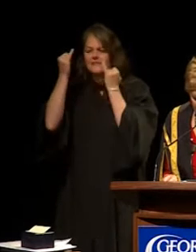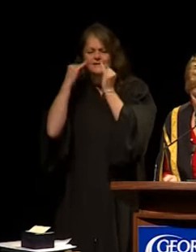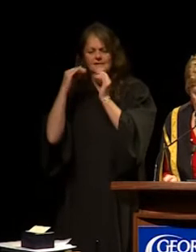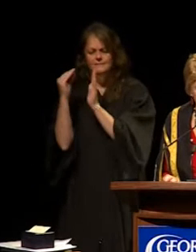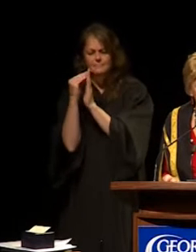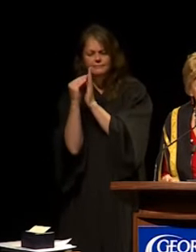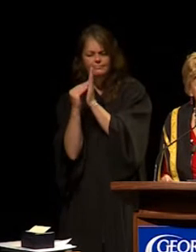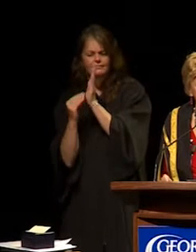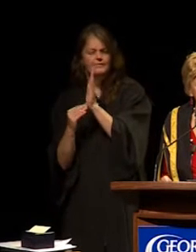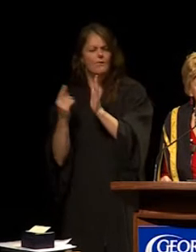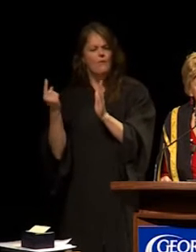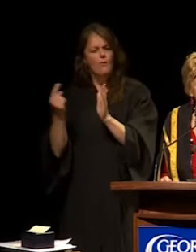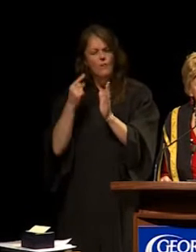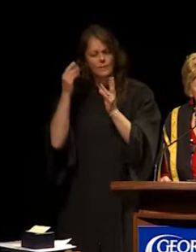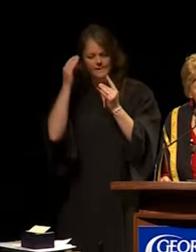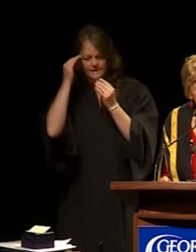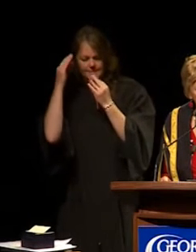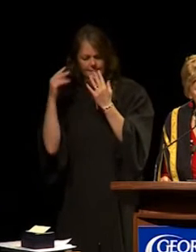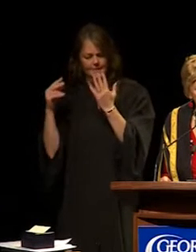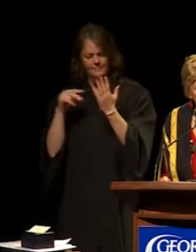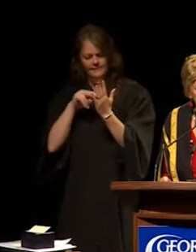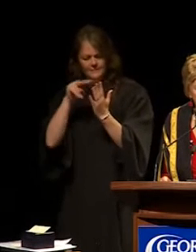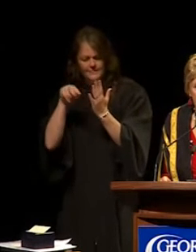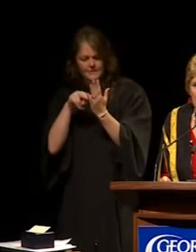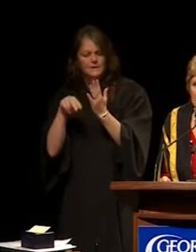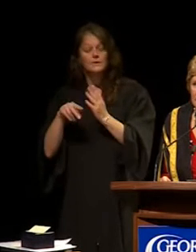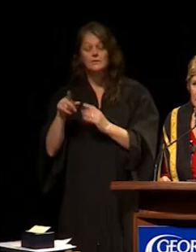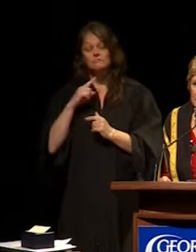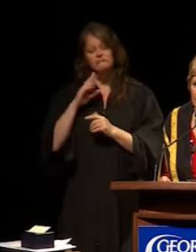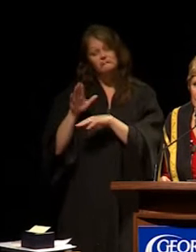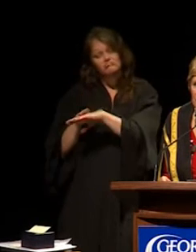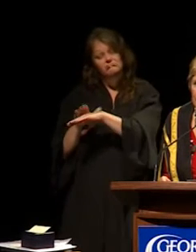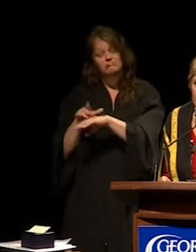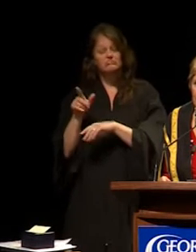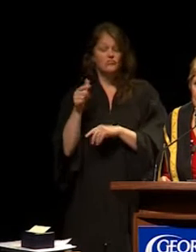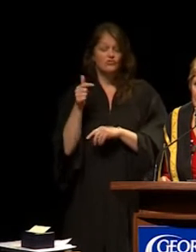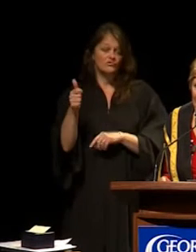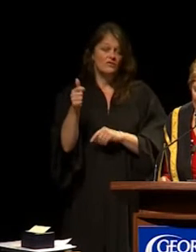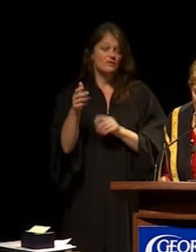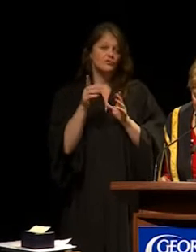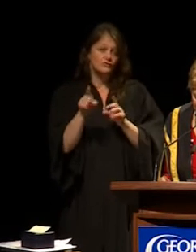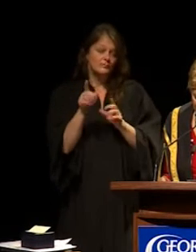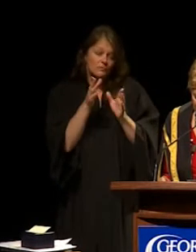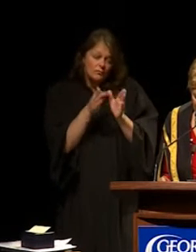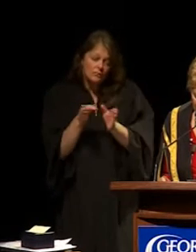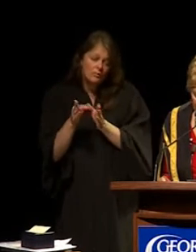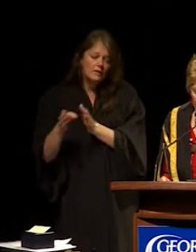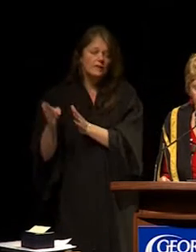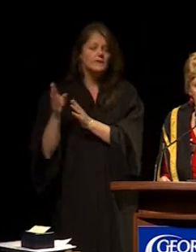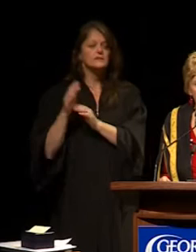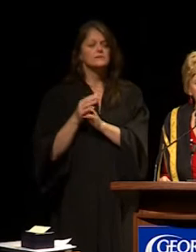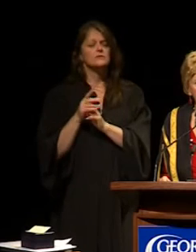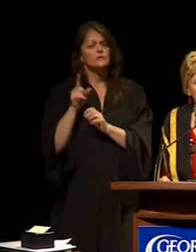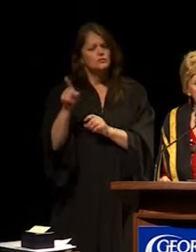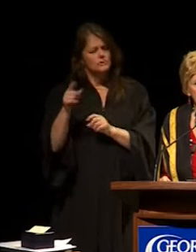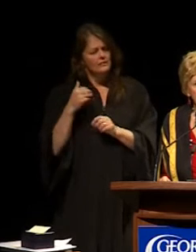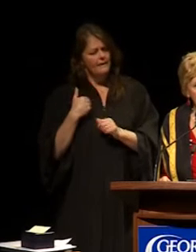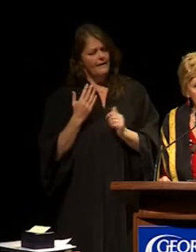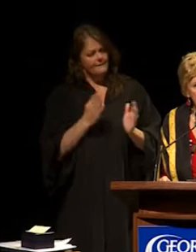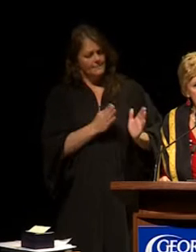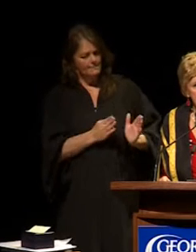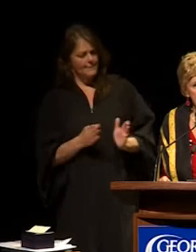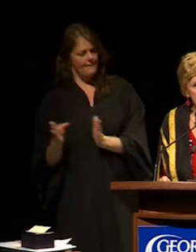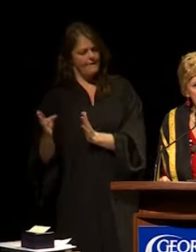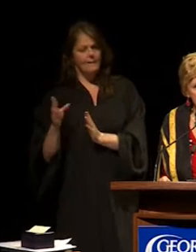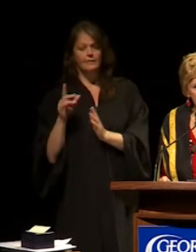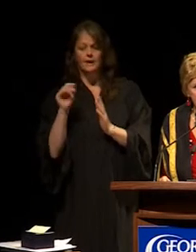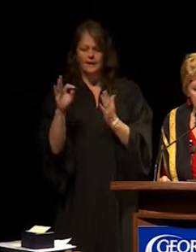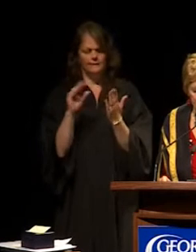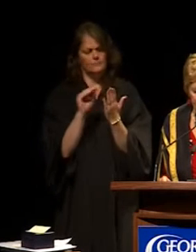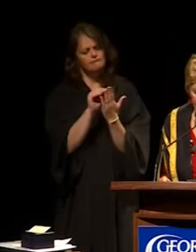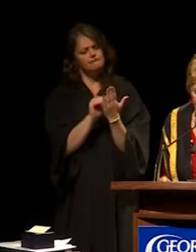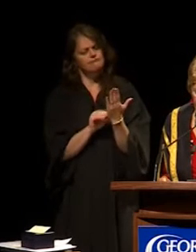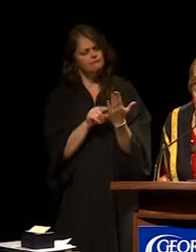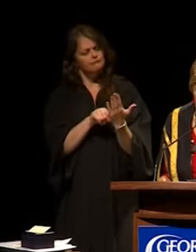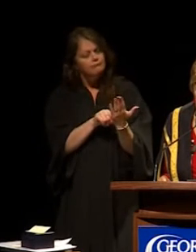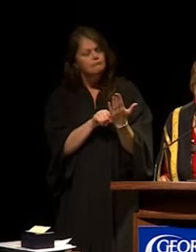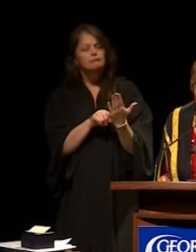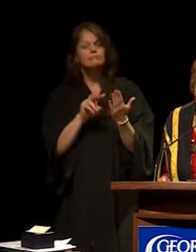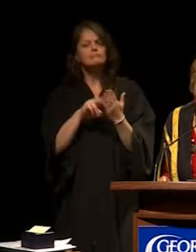the thoughts. Be organized, develop a plan, and be prepared to work towards